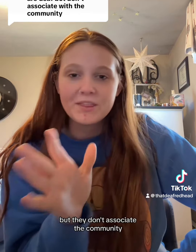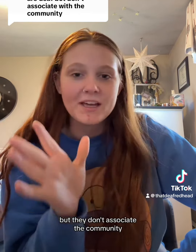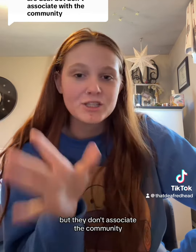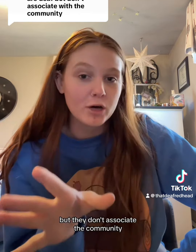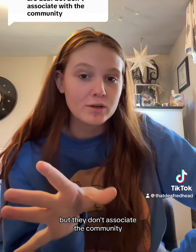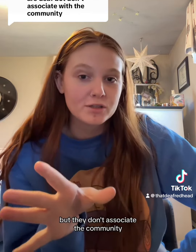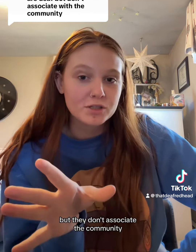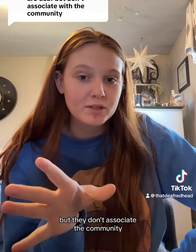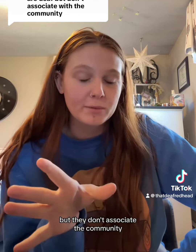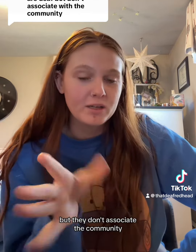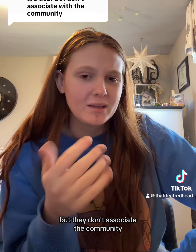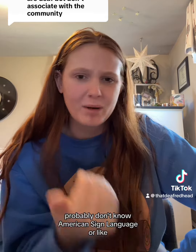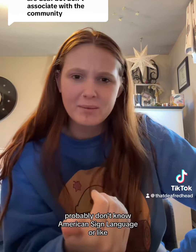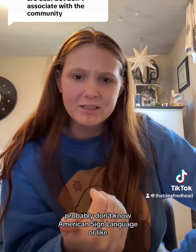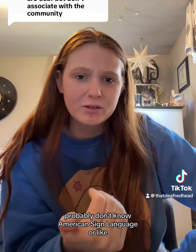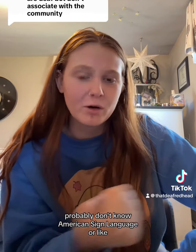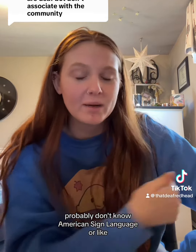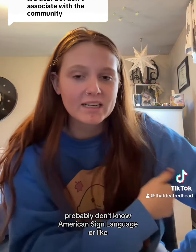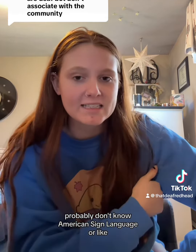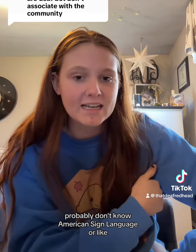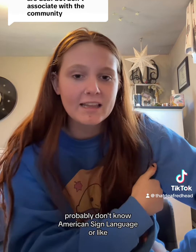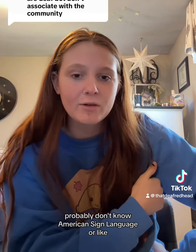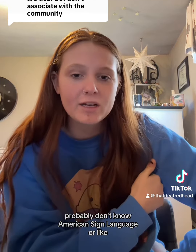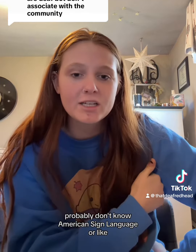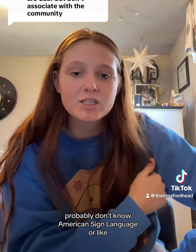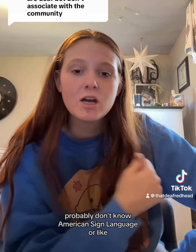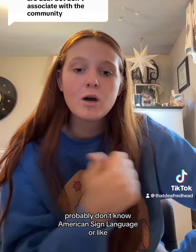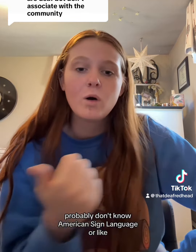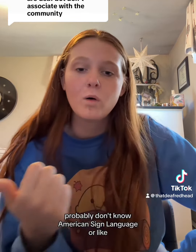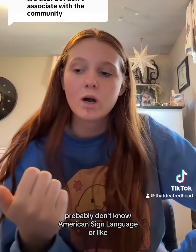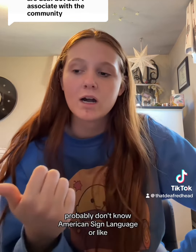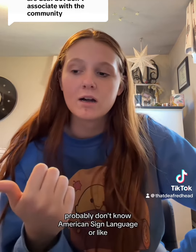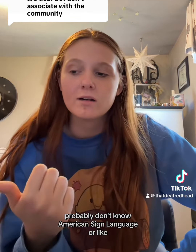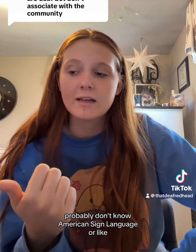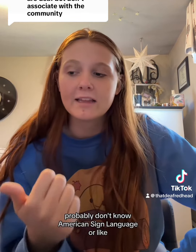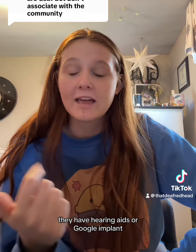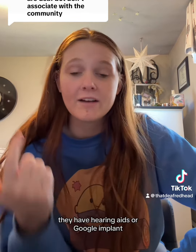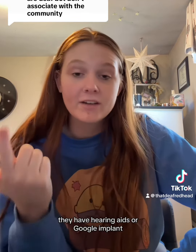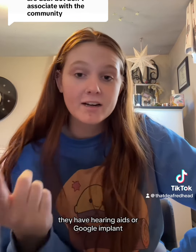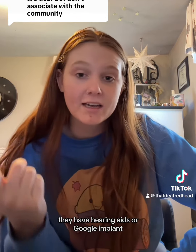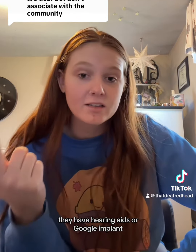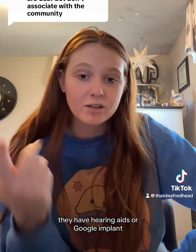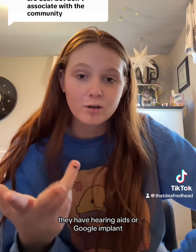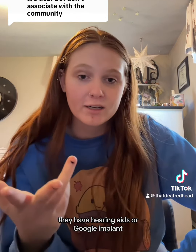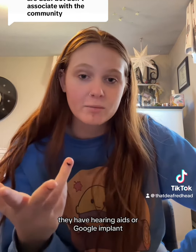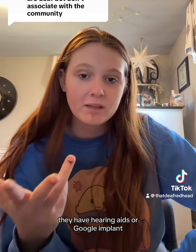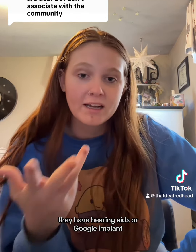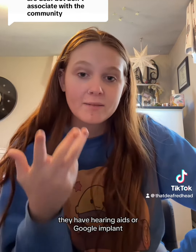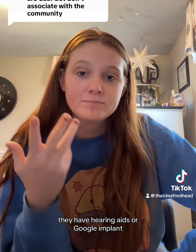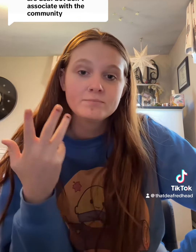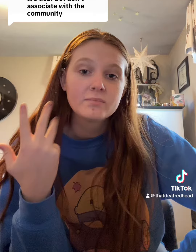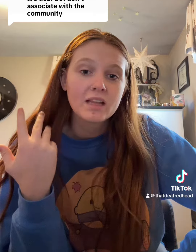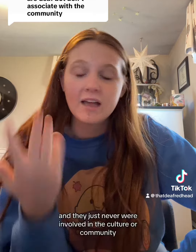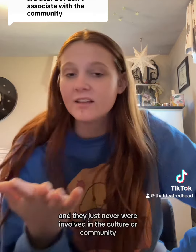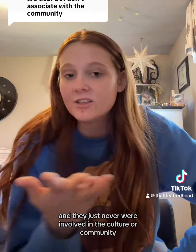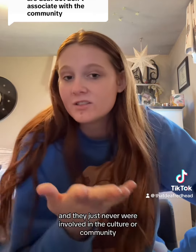they don't associate with the community, probably don't know American Sign Language or like they have hearing aids or a cochlear implant. And they just